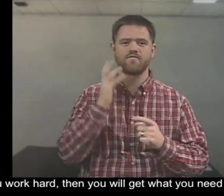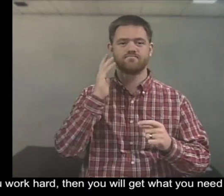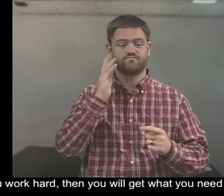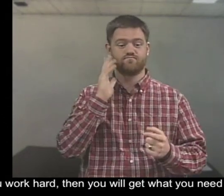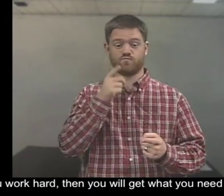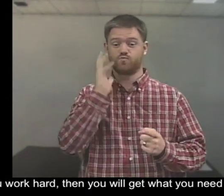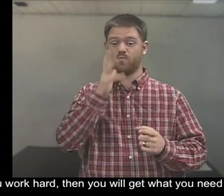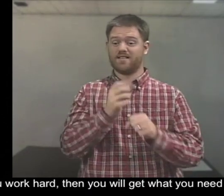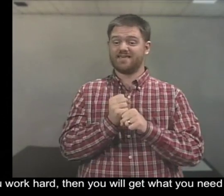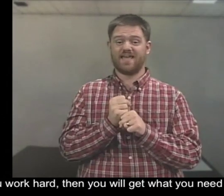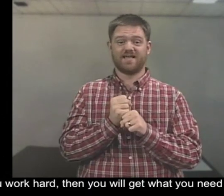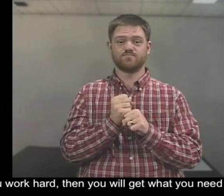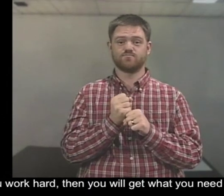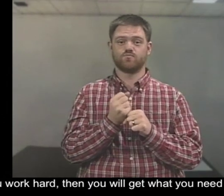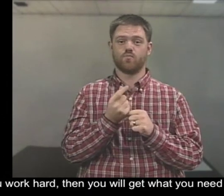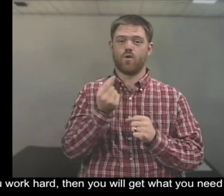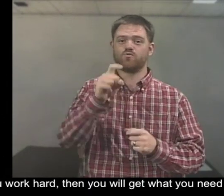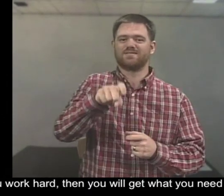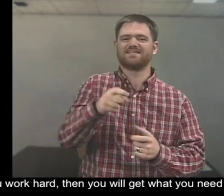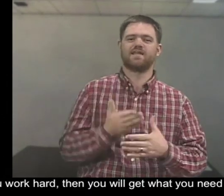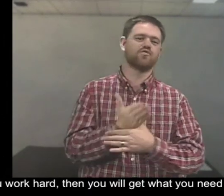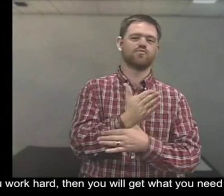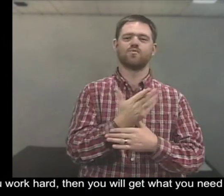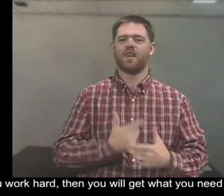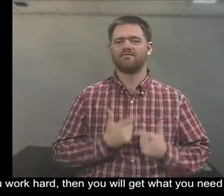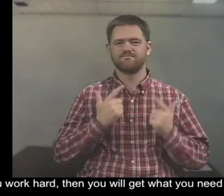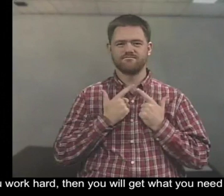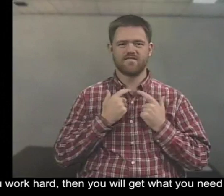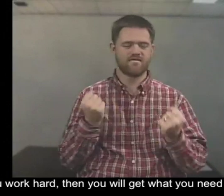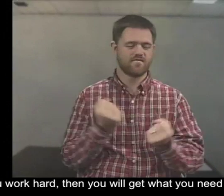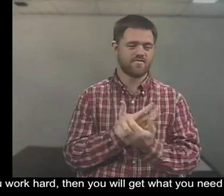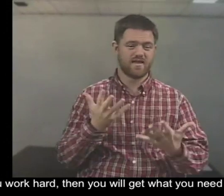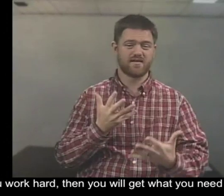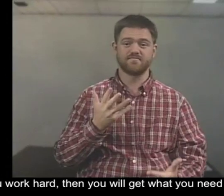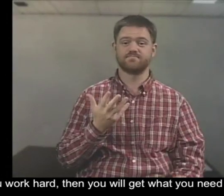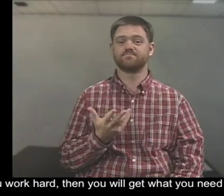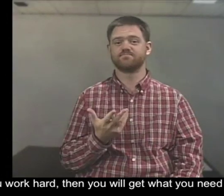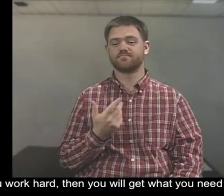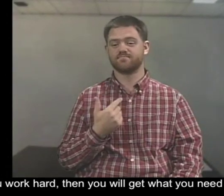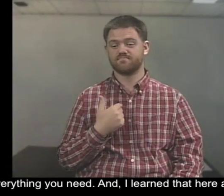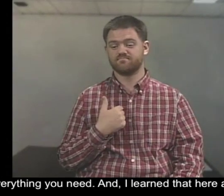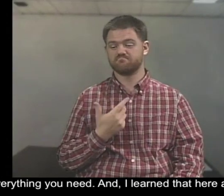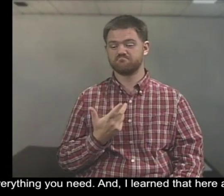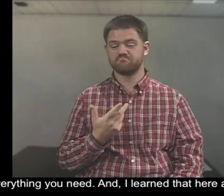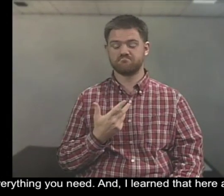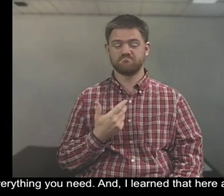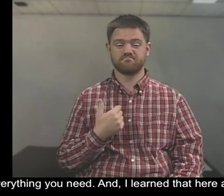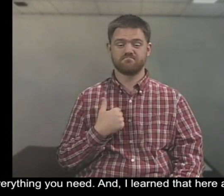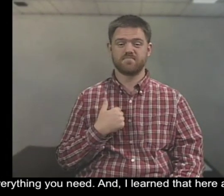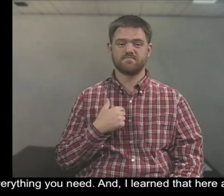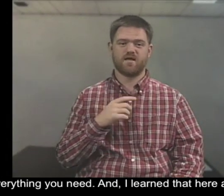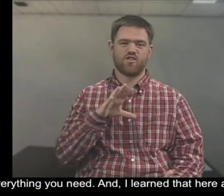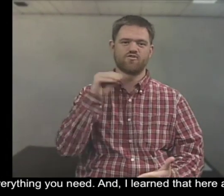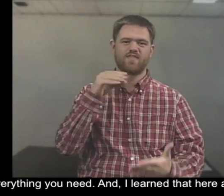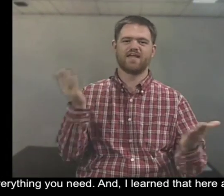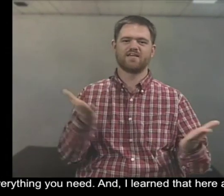If you work hard, then you'll get what you need through life, everything you need. And I